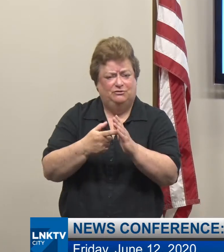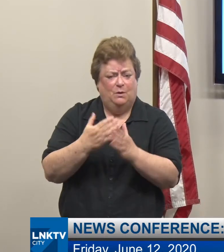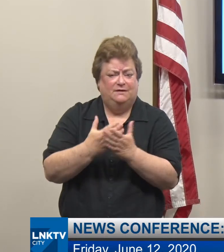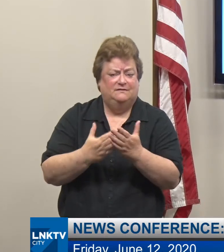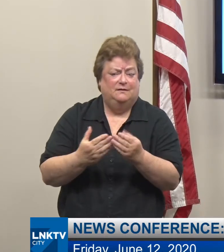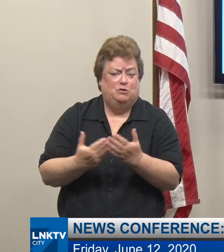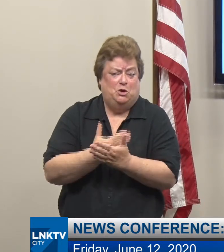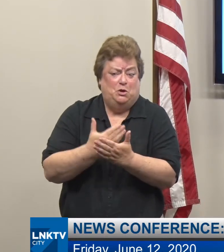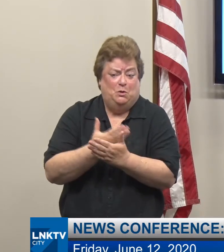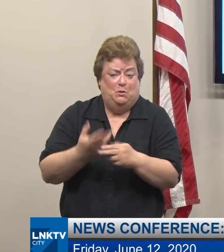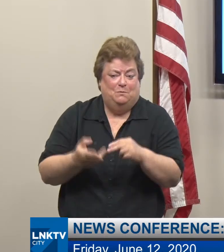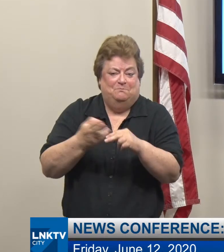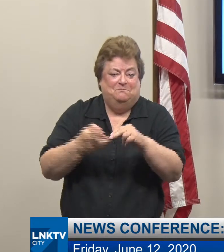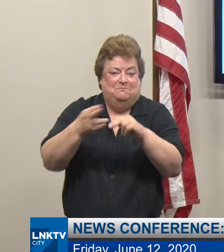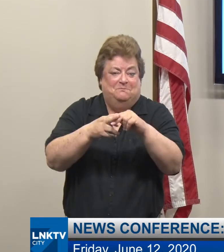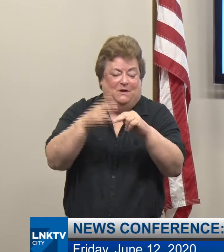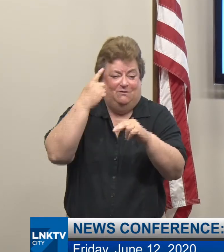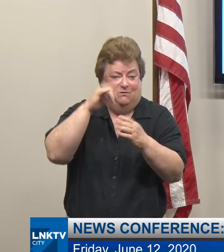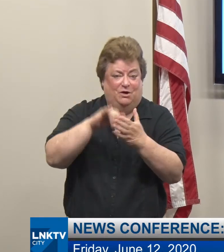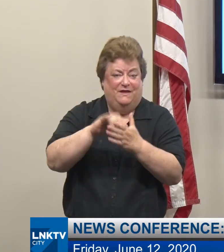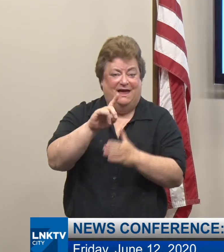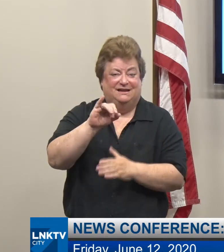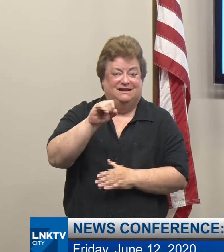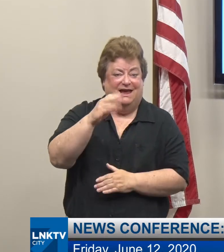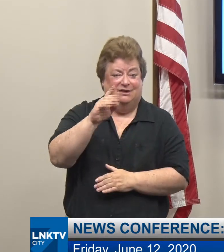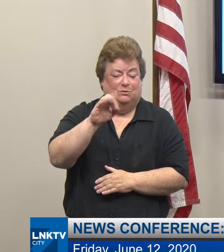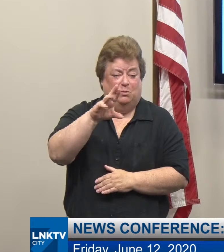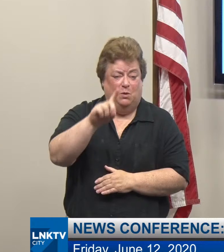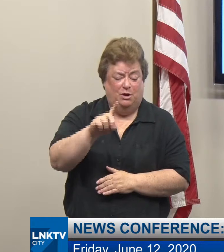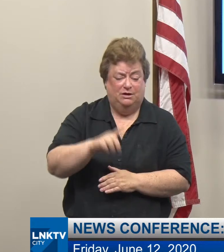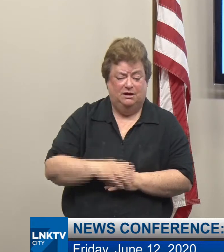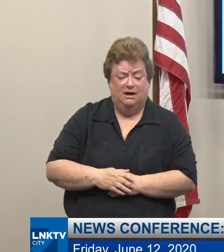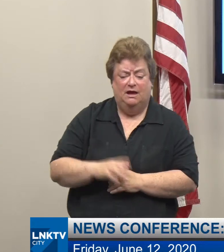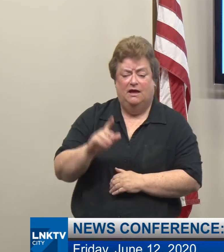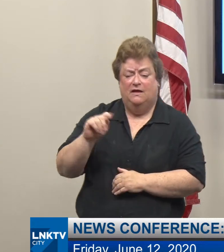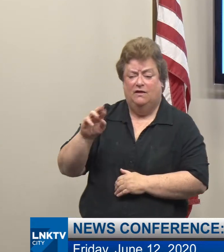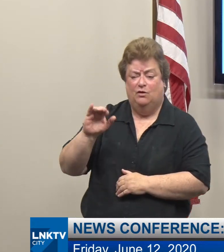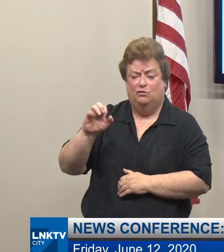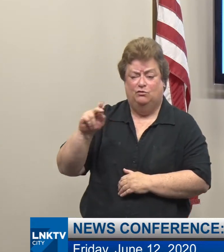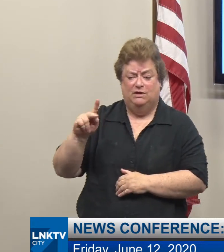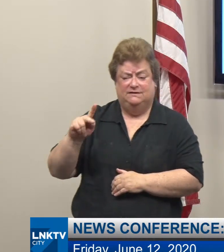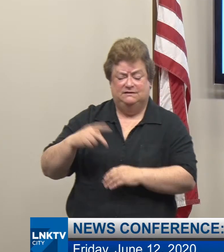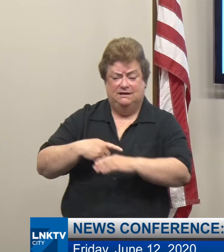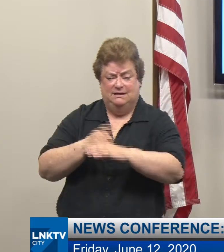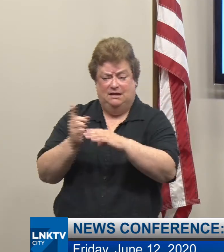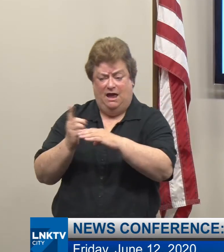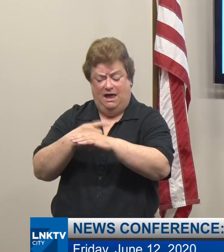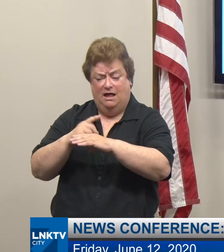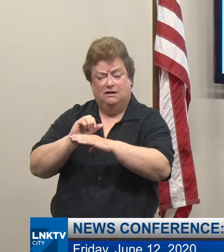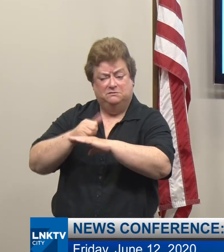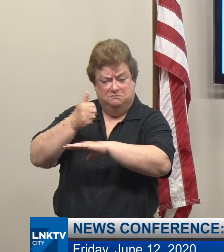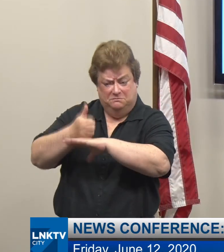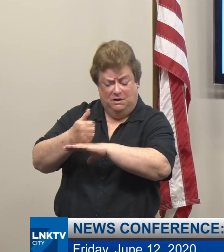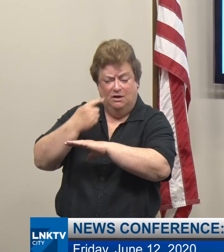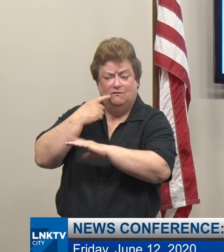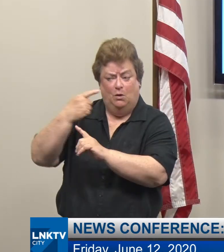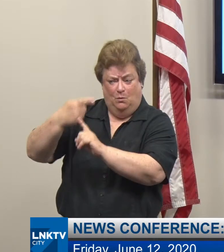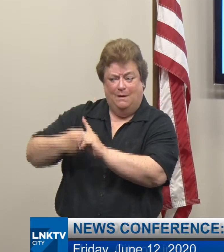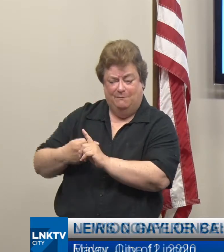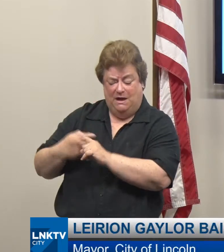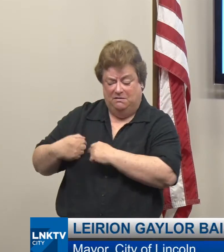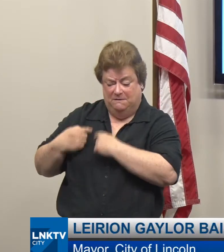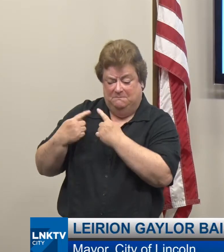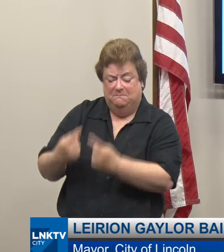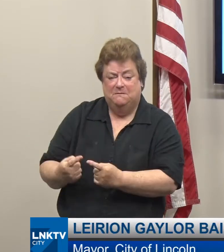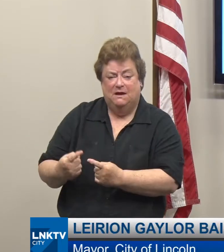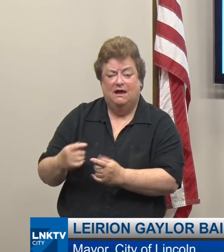for that dashboard. Our COVID-19 risk dial has been in place for more than a month now, also found on the website.